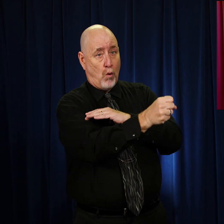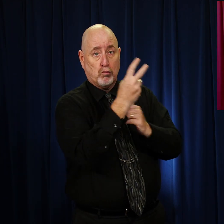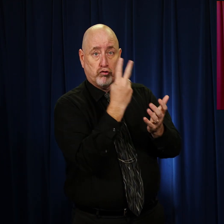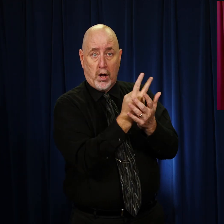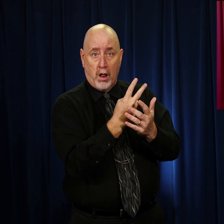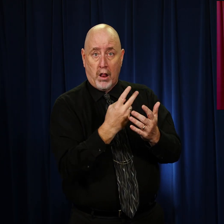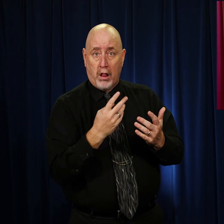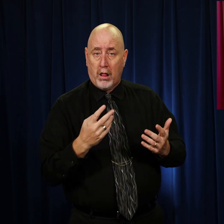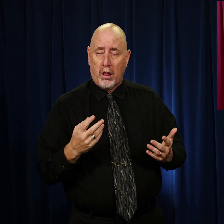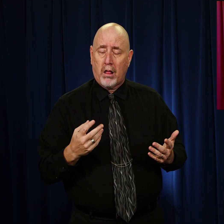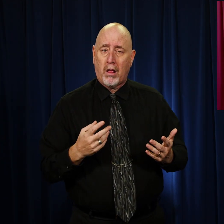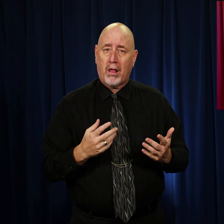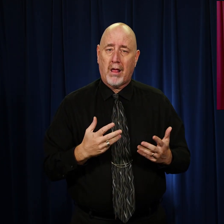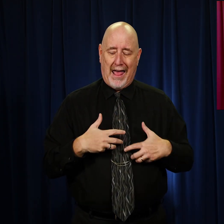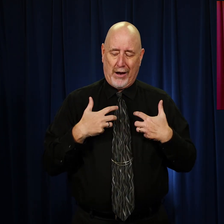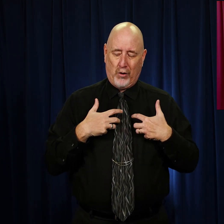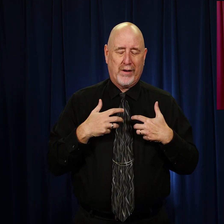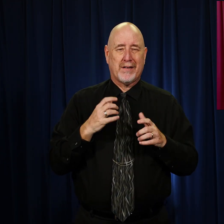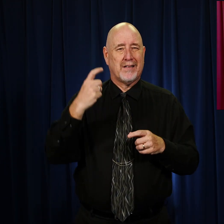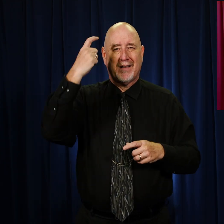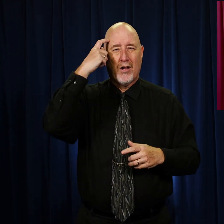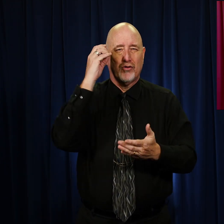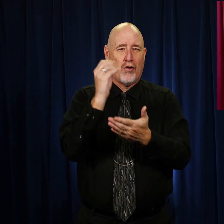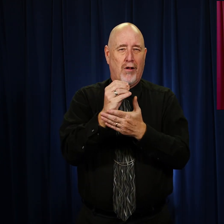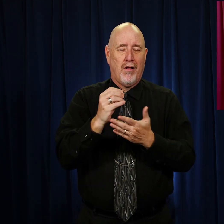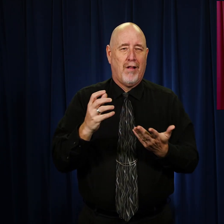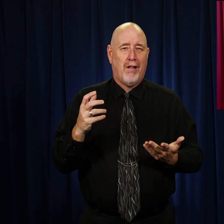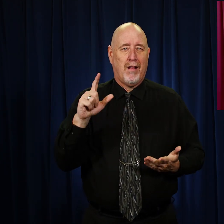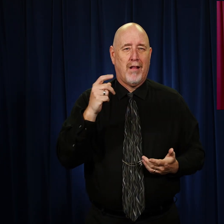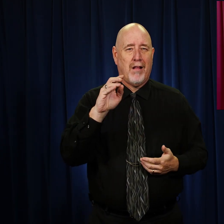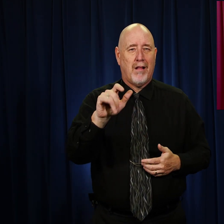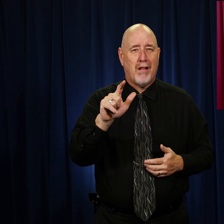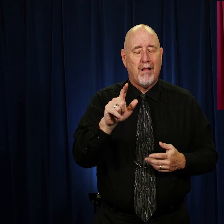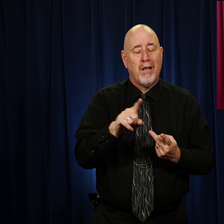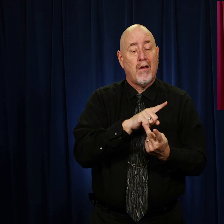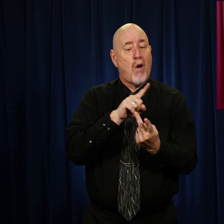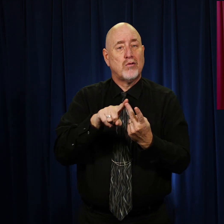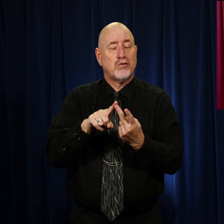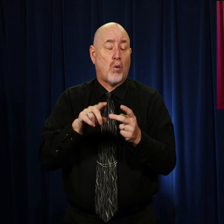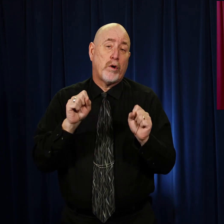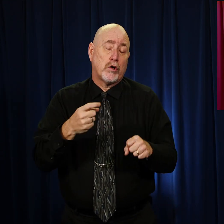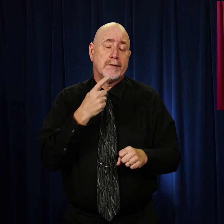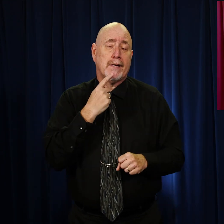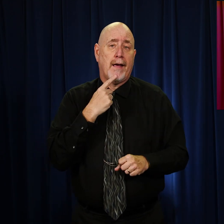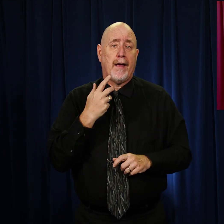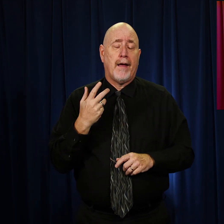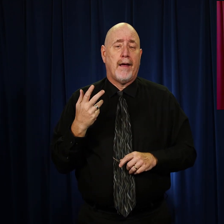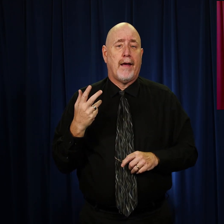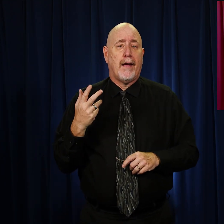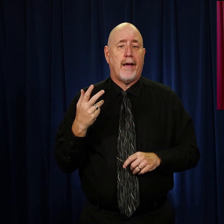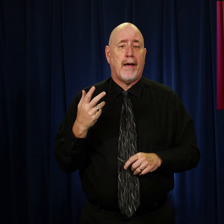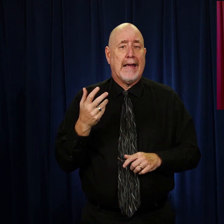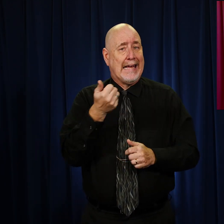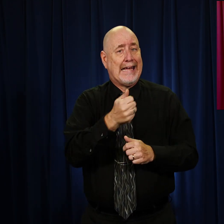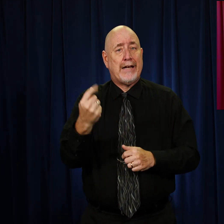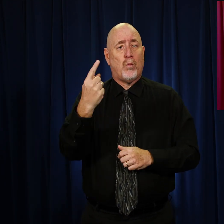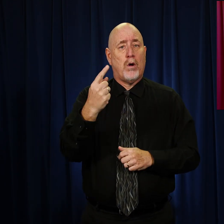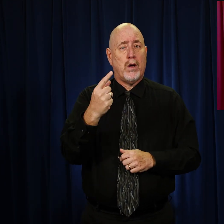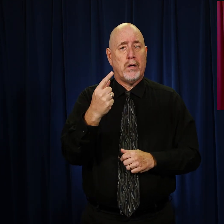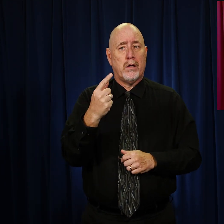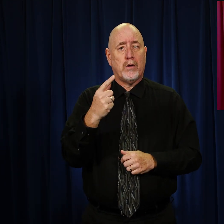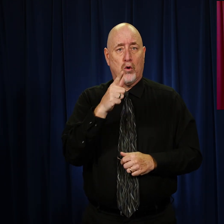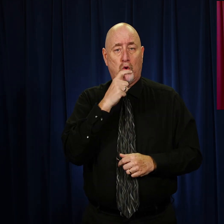you are angry? Well, that's not logical. And also, couldn't we say that every person